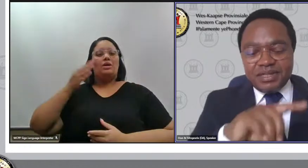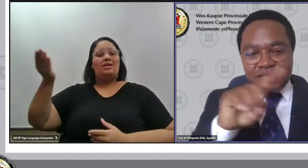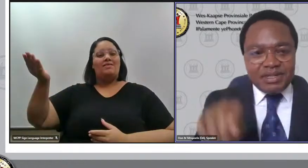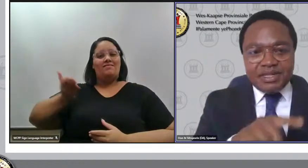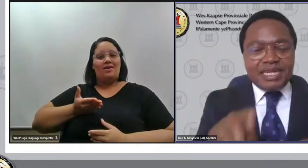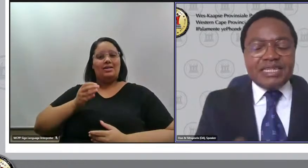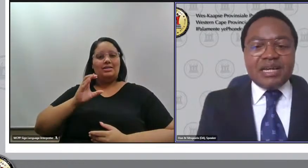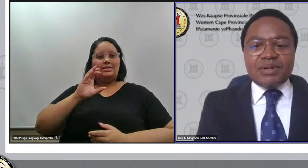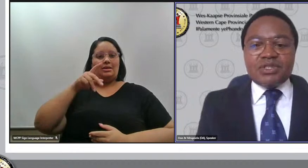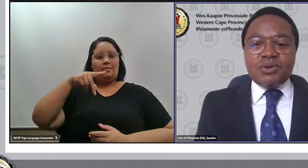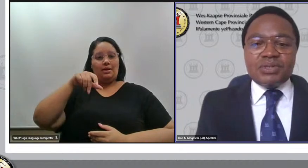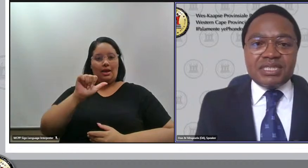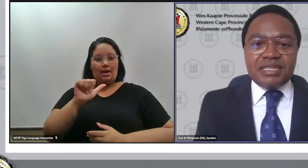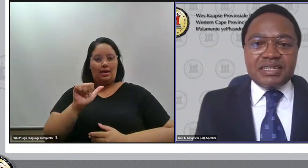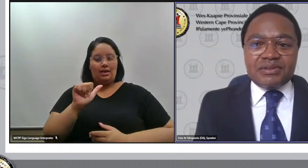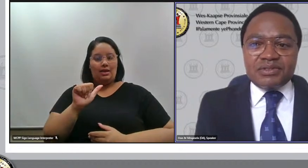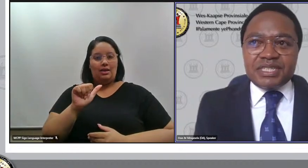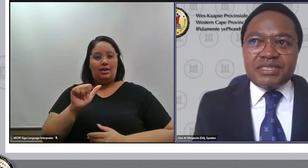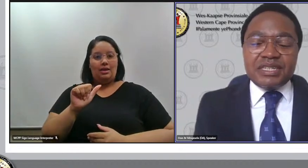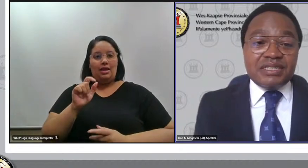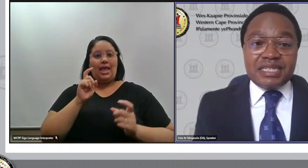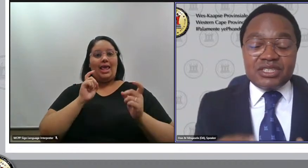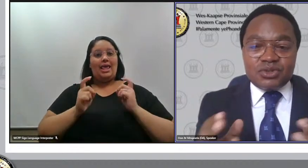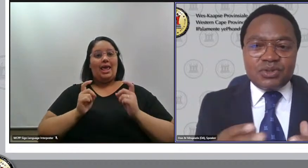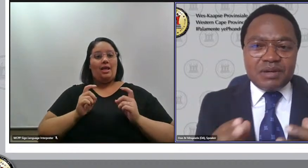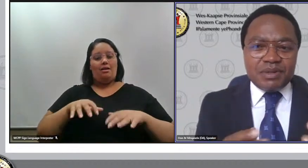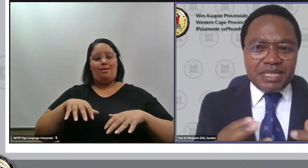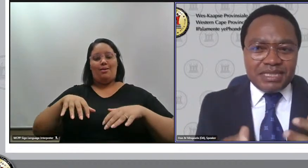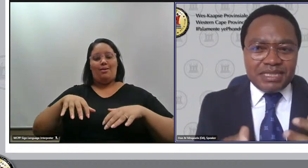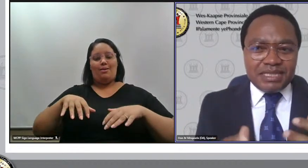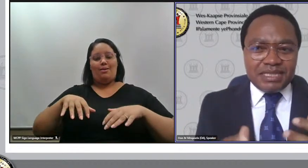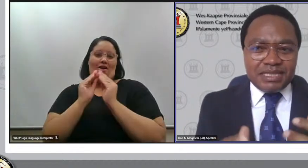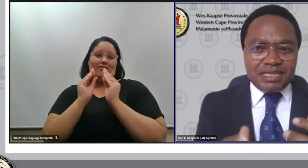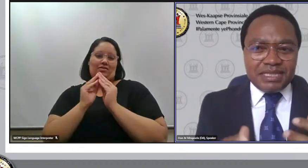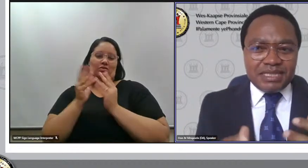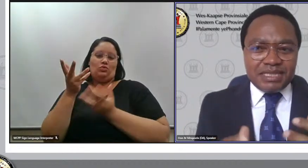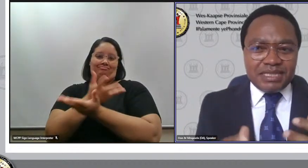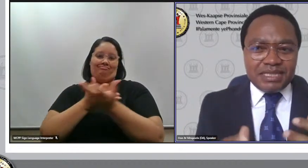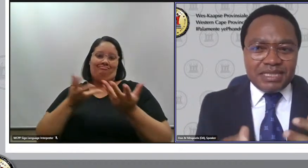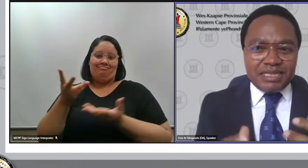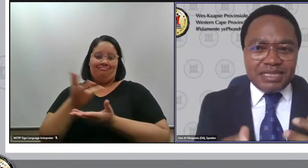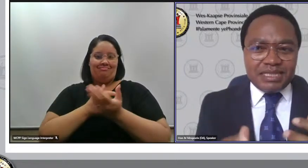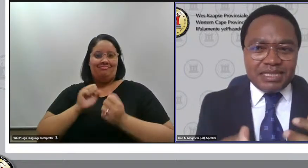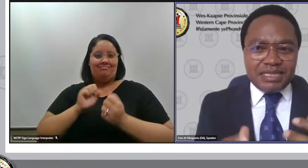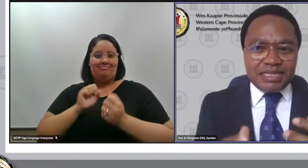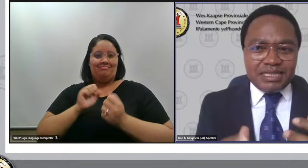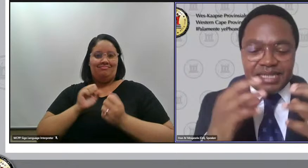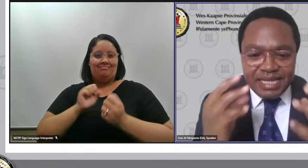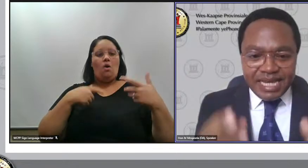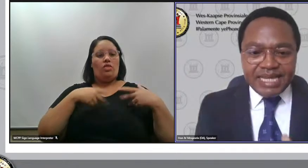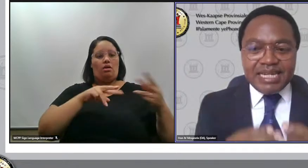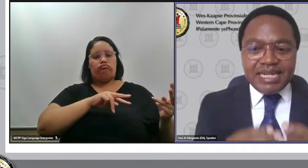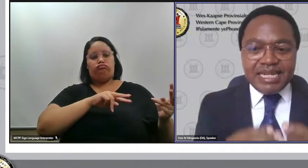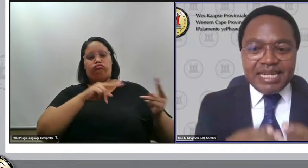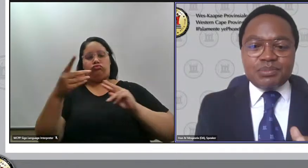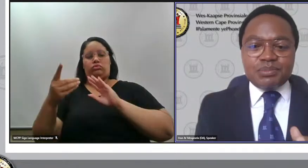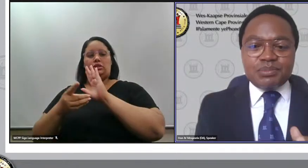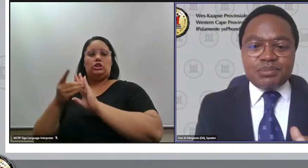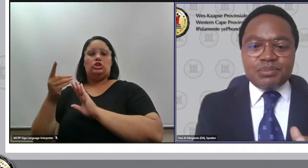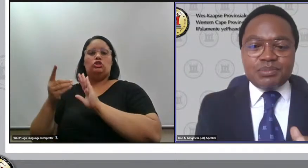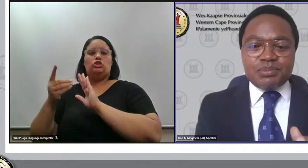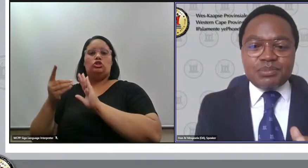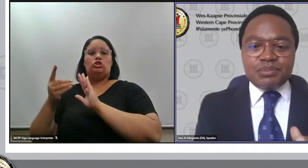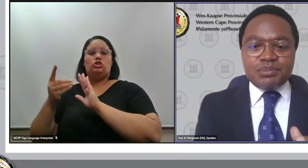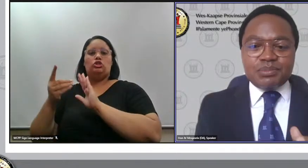CPA, Kenya was hosting a conference just to talk about the digitization of parliament and how we